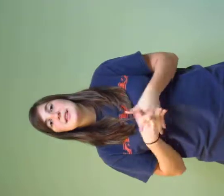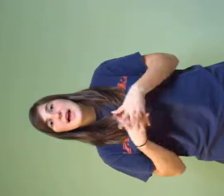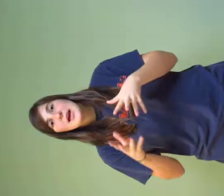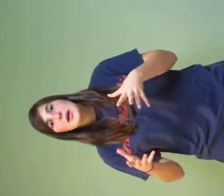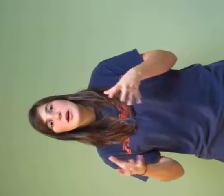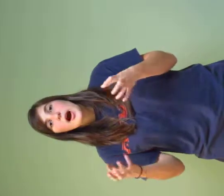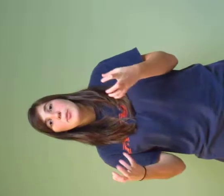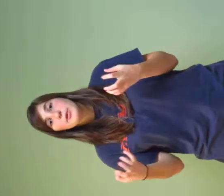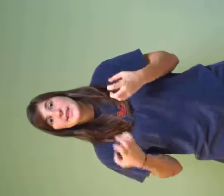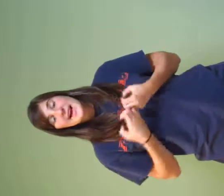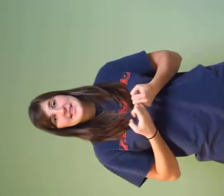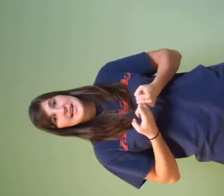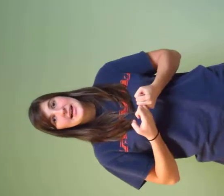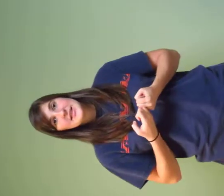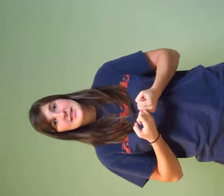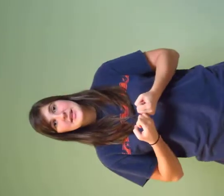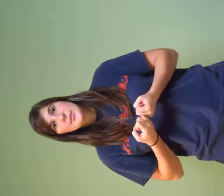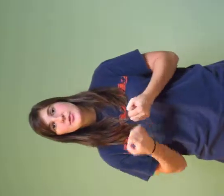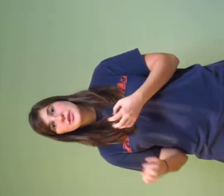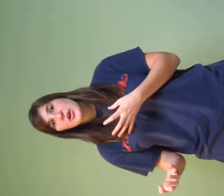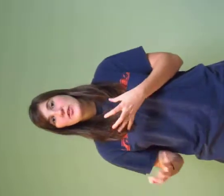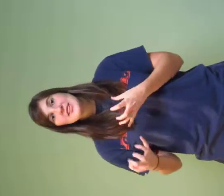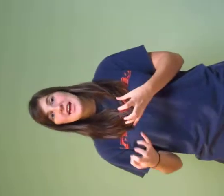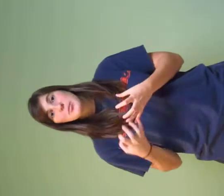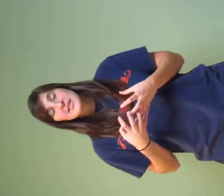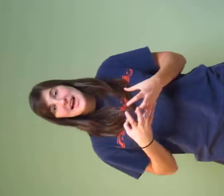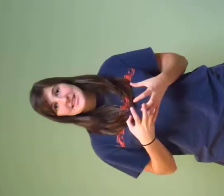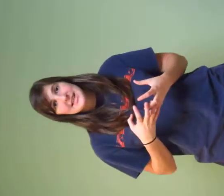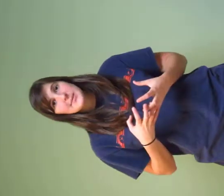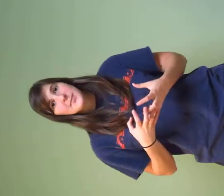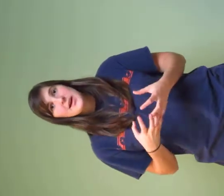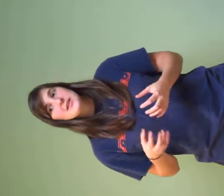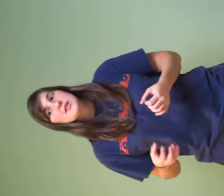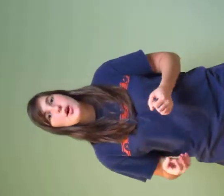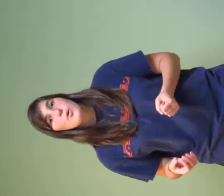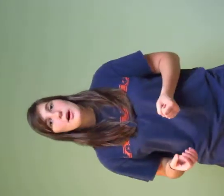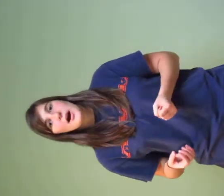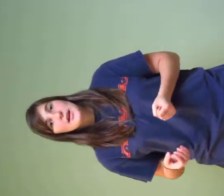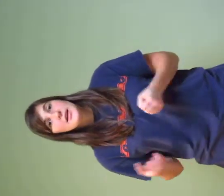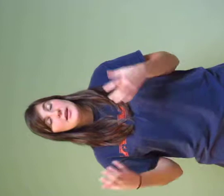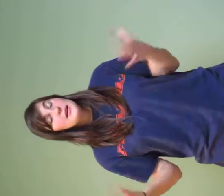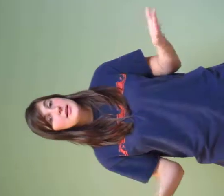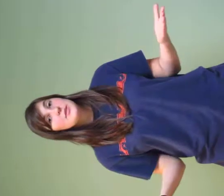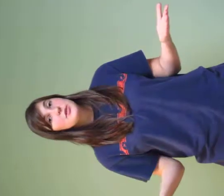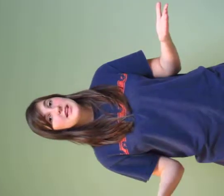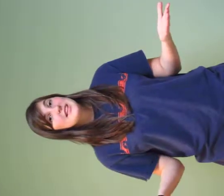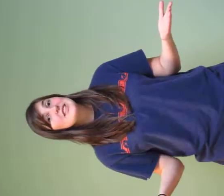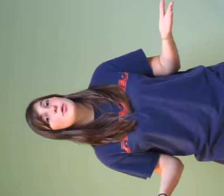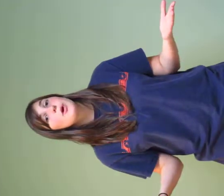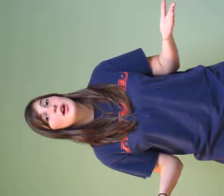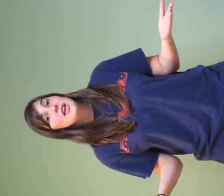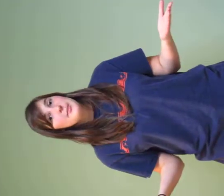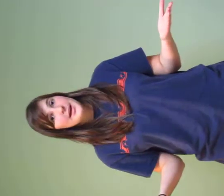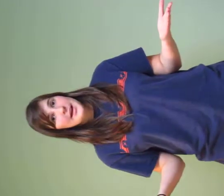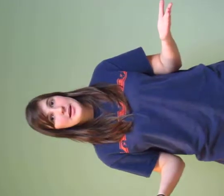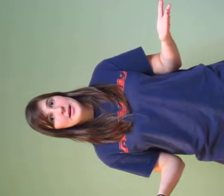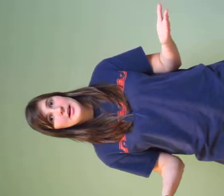like God protecting us. Preserve is like protecting. So God is protecting us from our enemy.